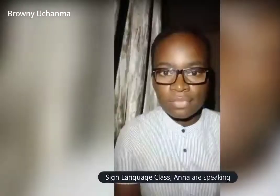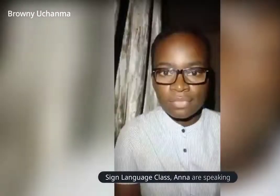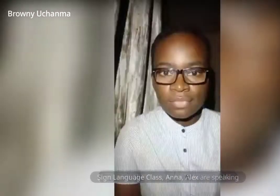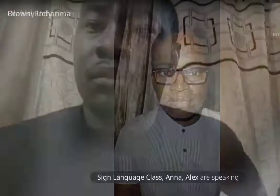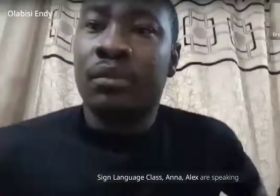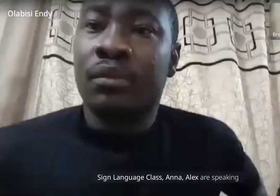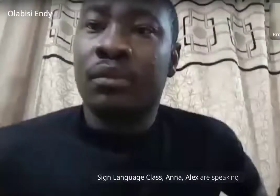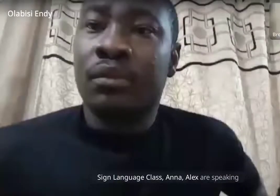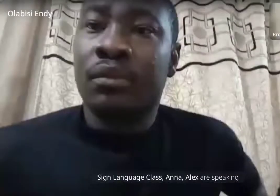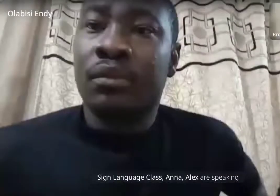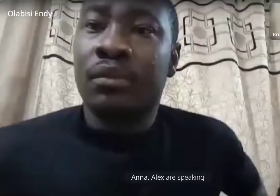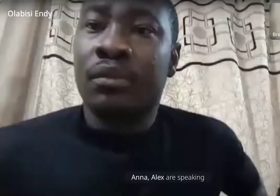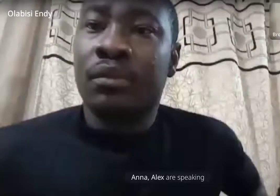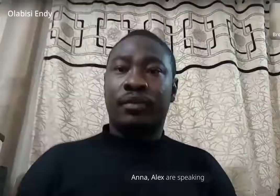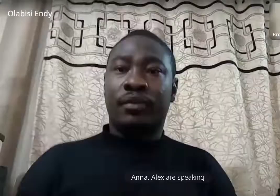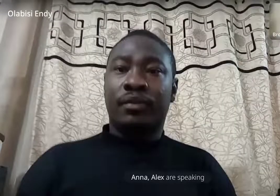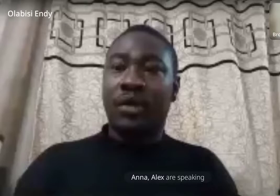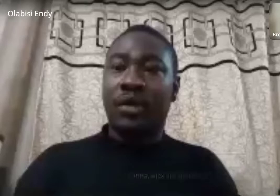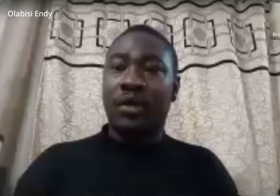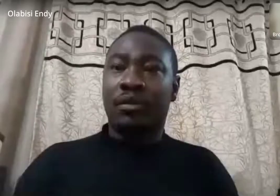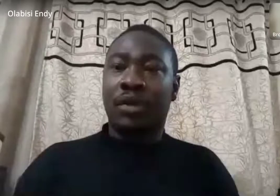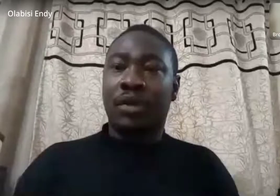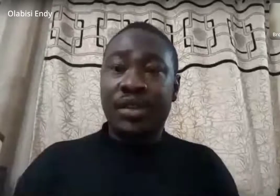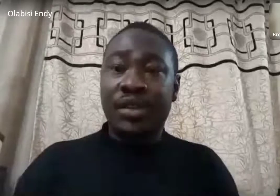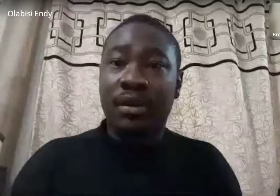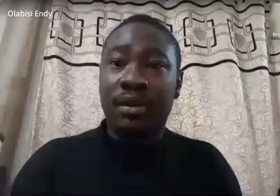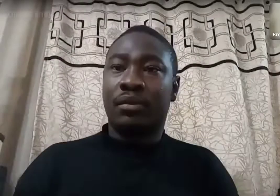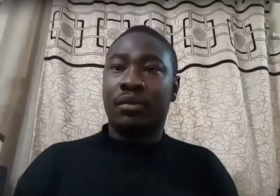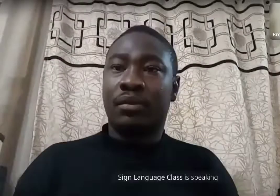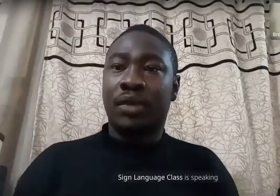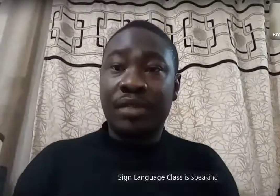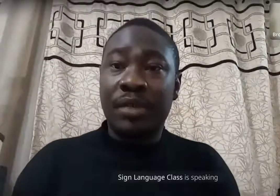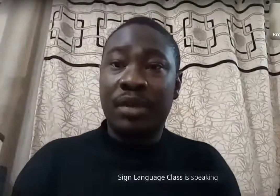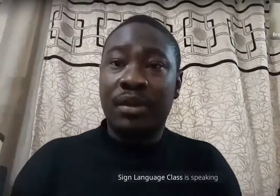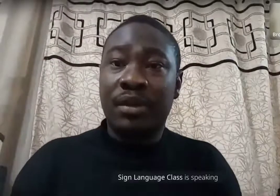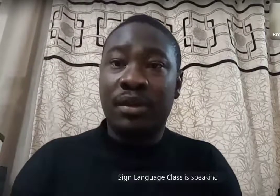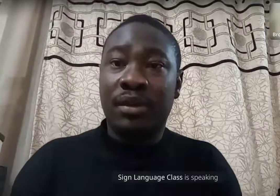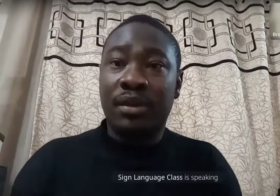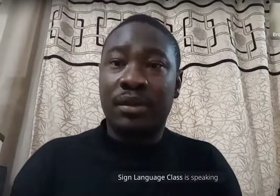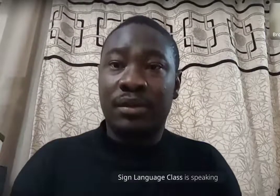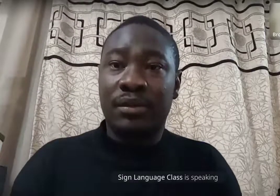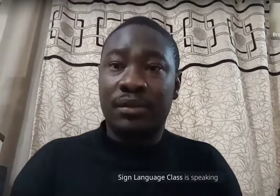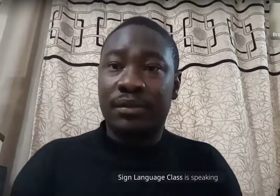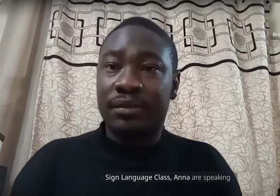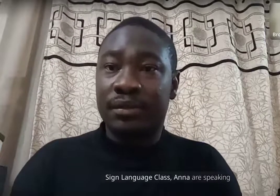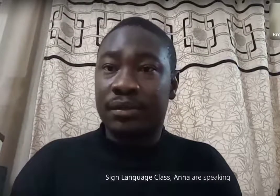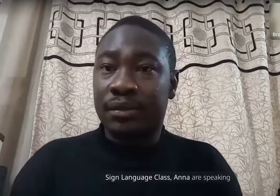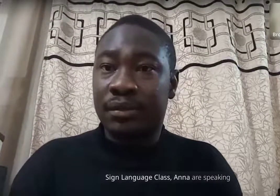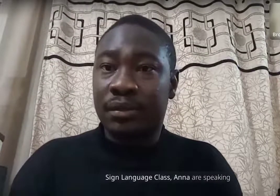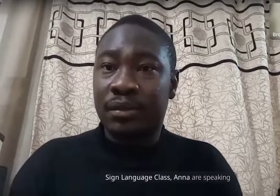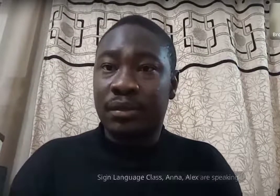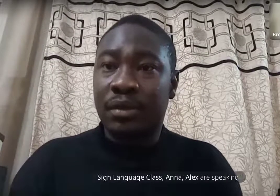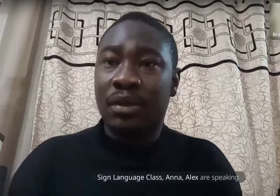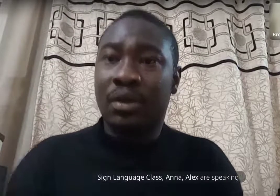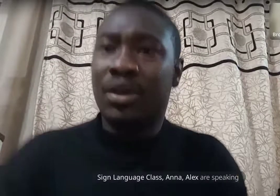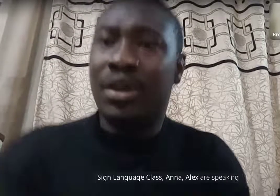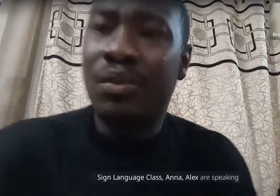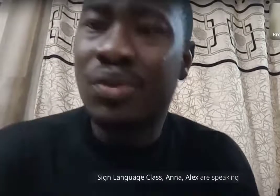thing. Can you see me? Yes, I can see you, Andy. I Okay, then can what's see you, wrong with you? Olabisi. I can't see you,